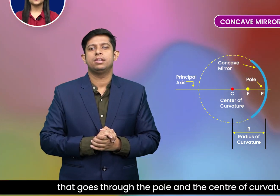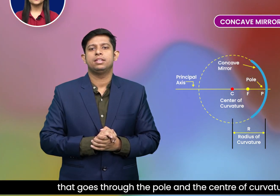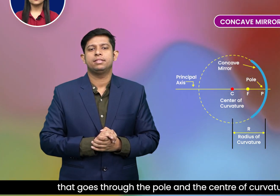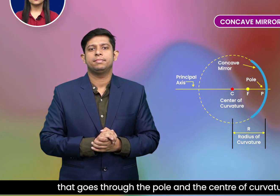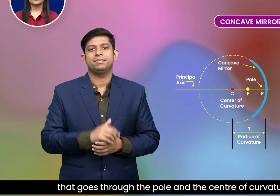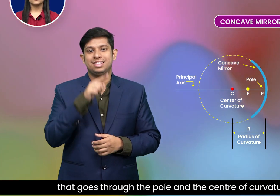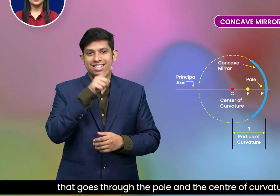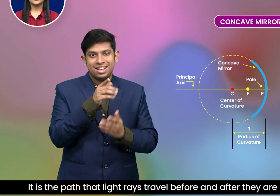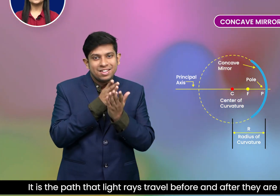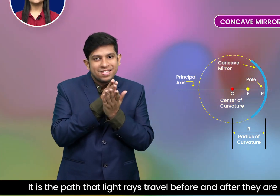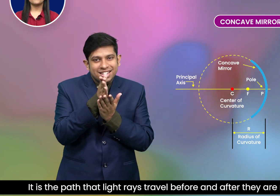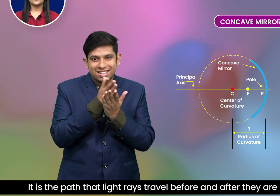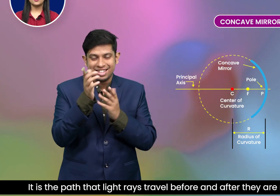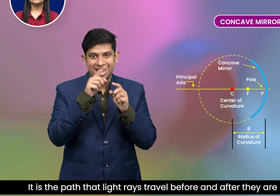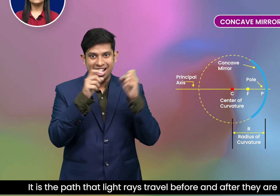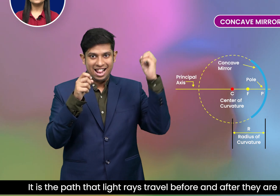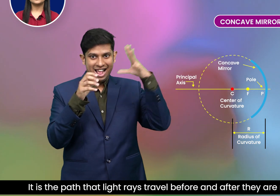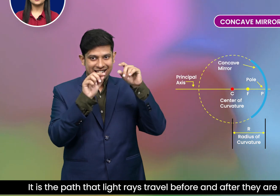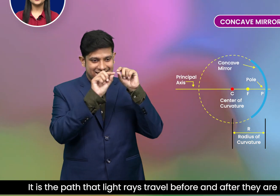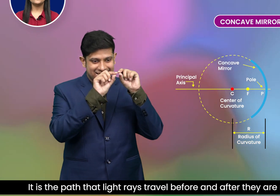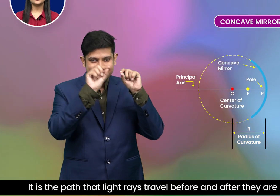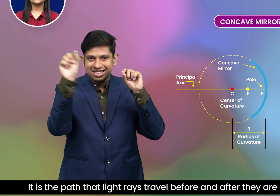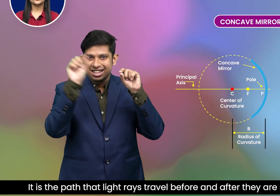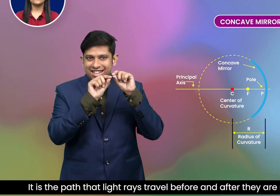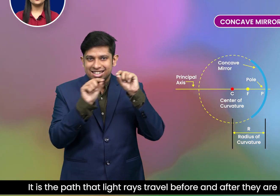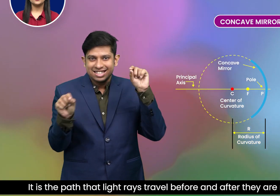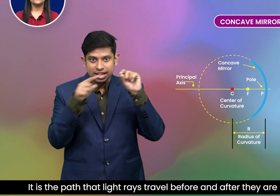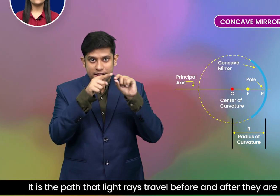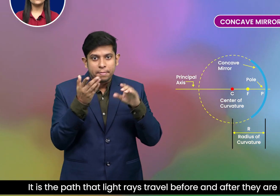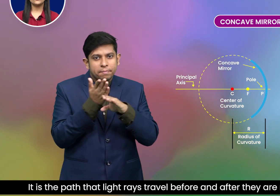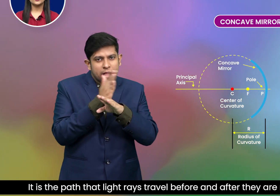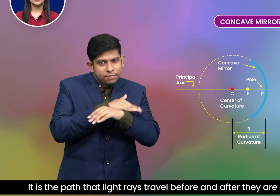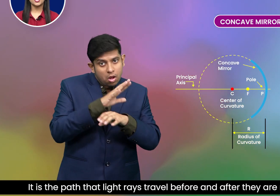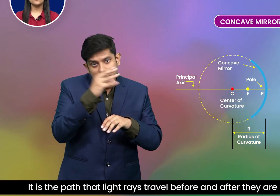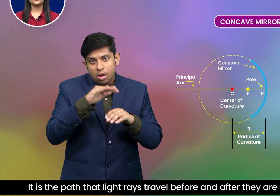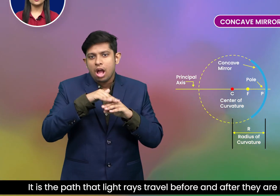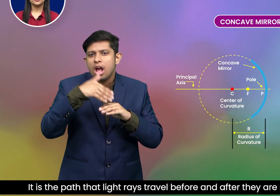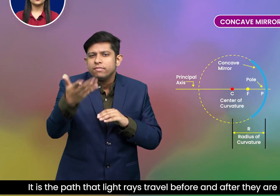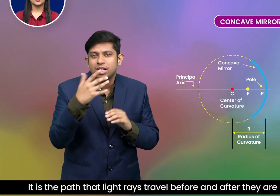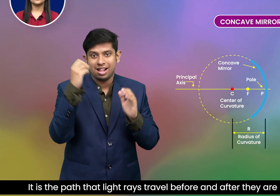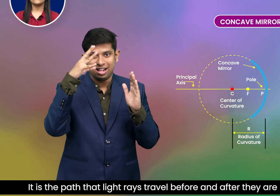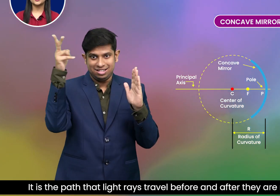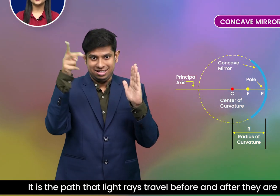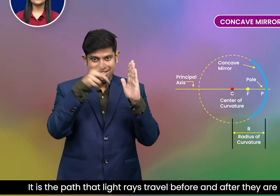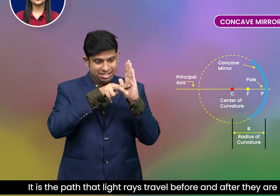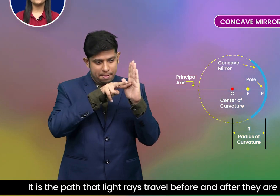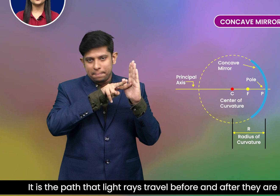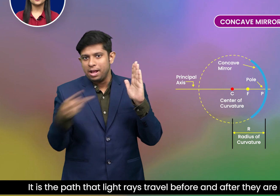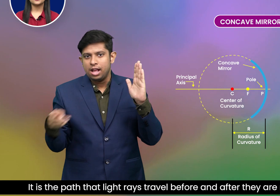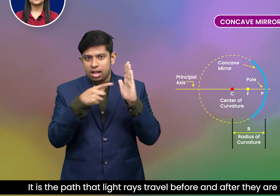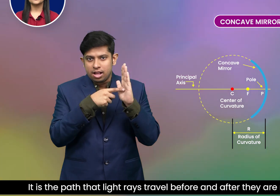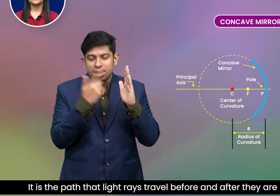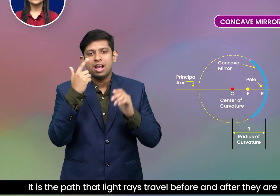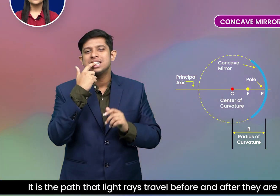mirror. It is the path that light rays travel before and after they are reflected by the